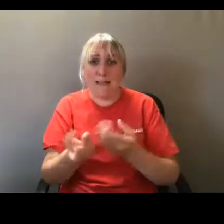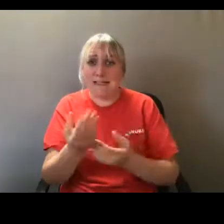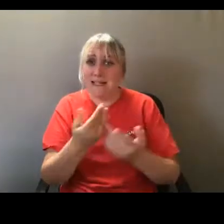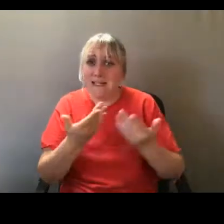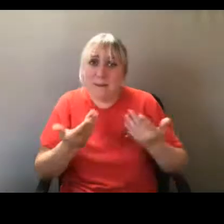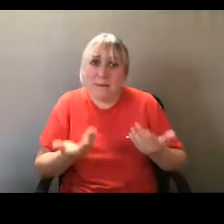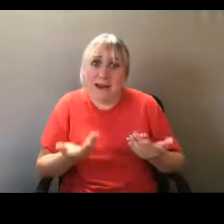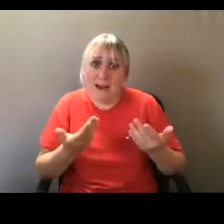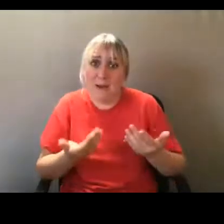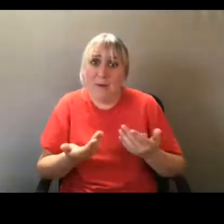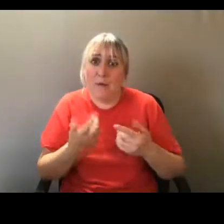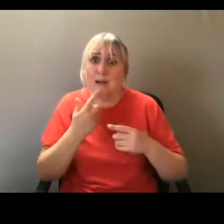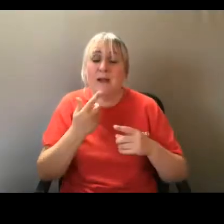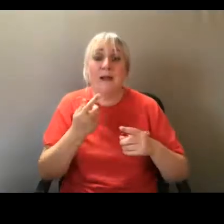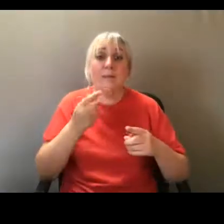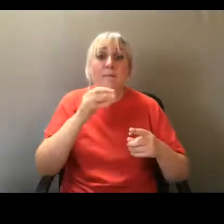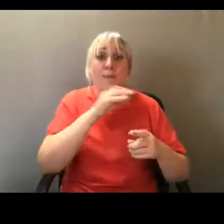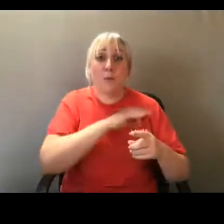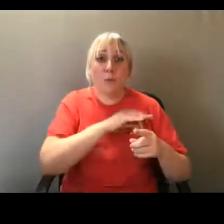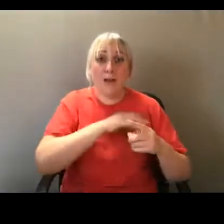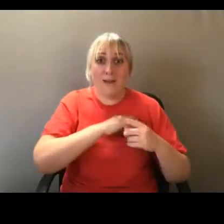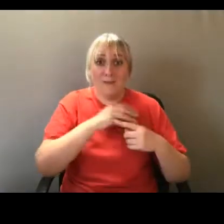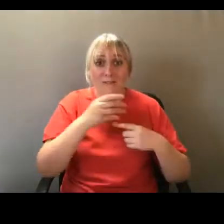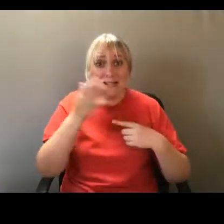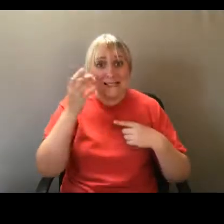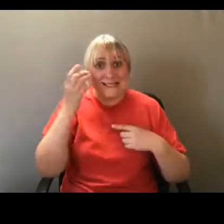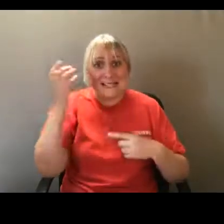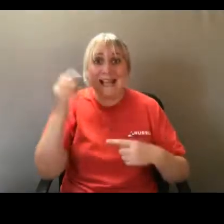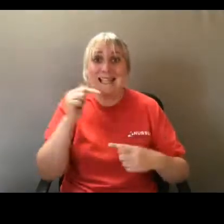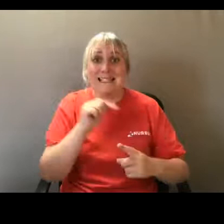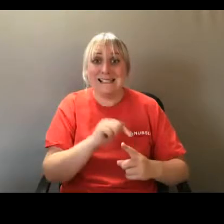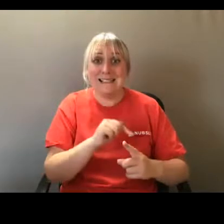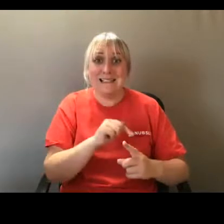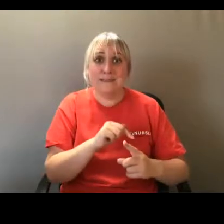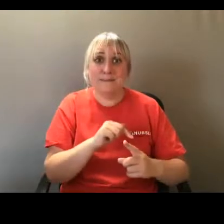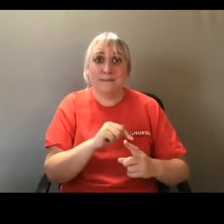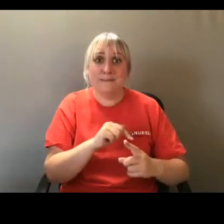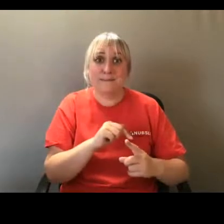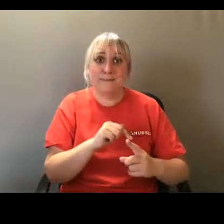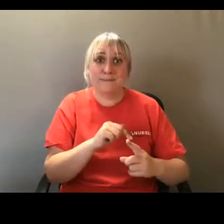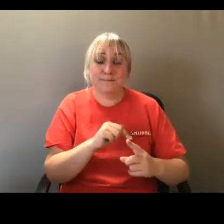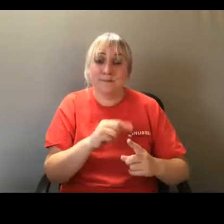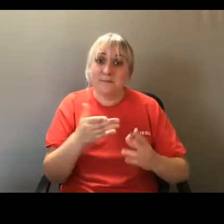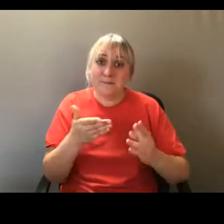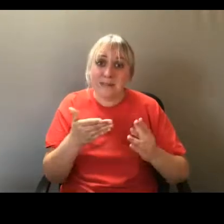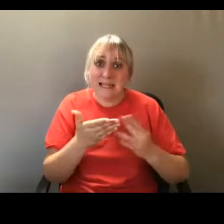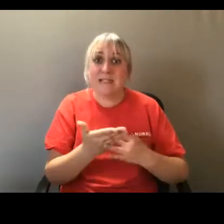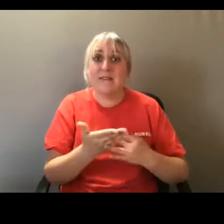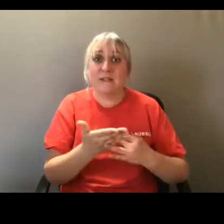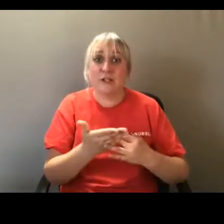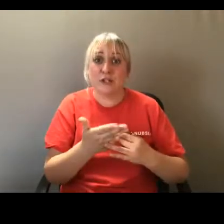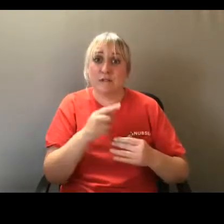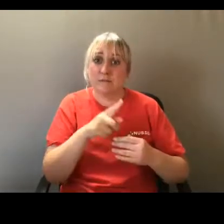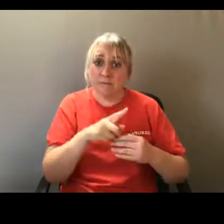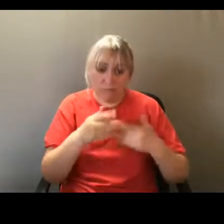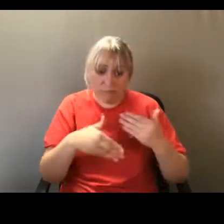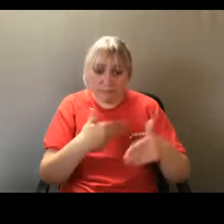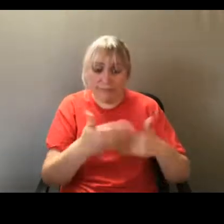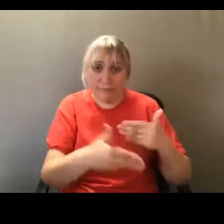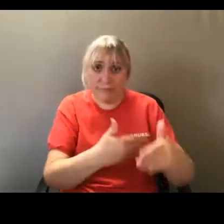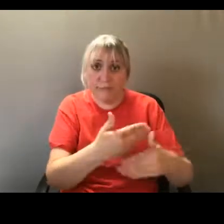a welfare state and state intervention. However,